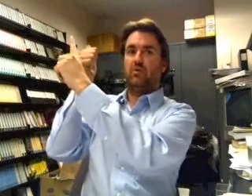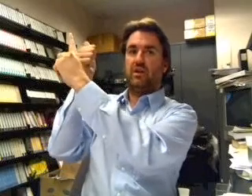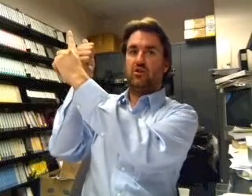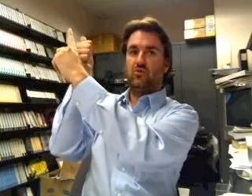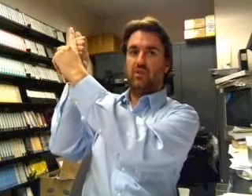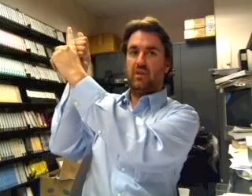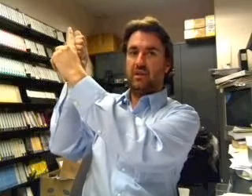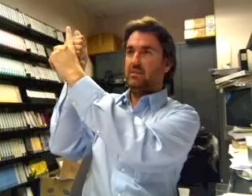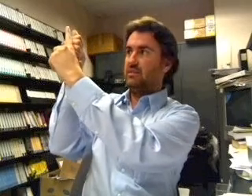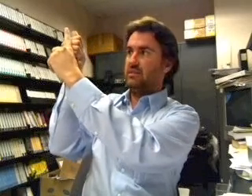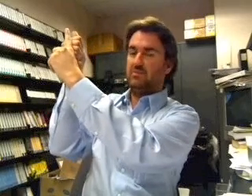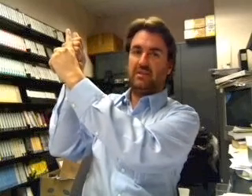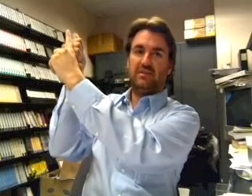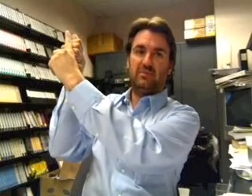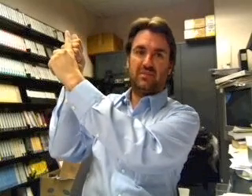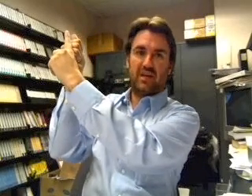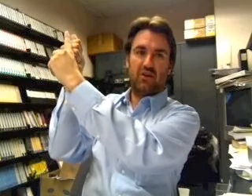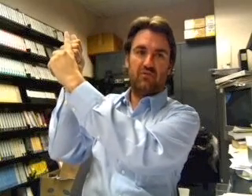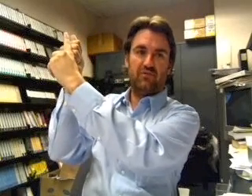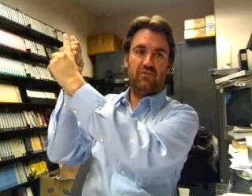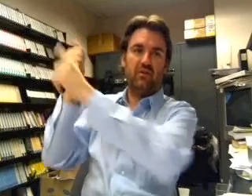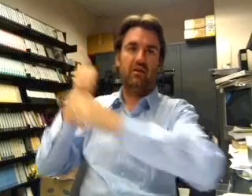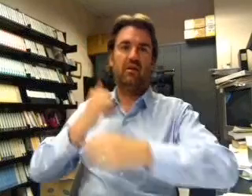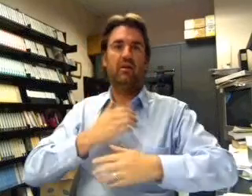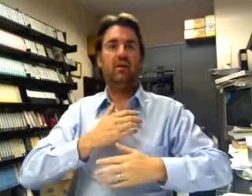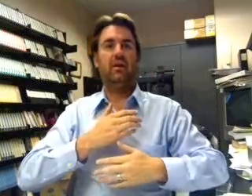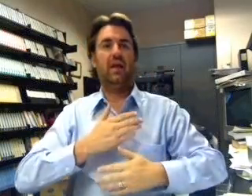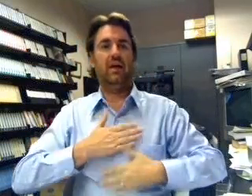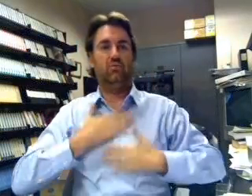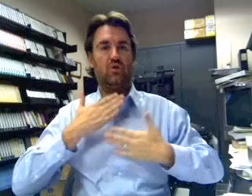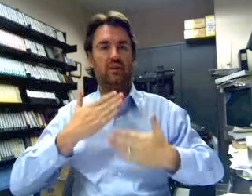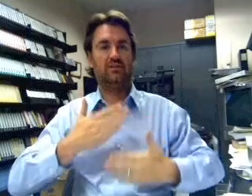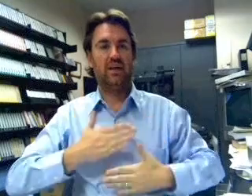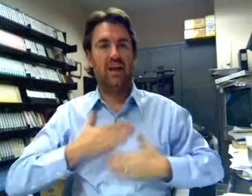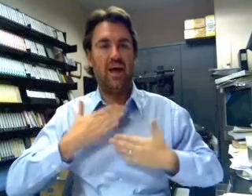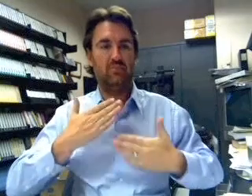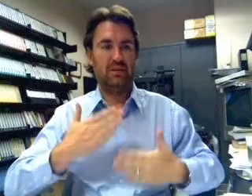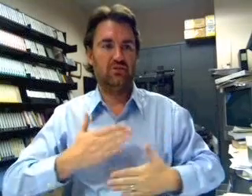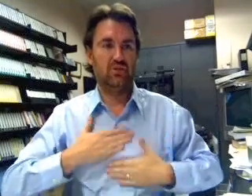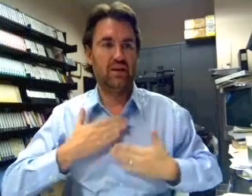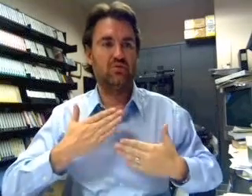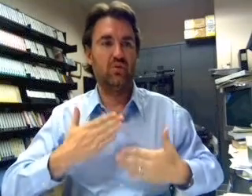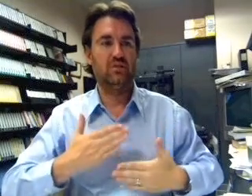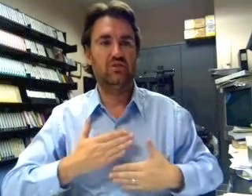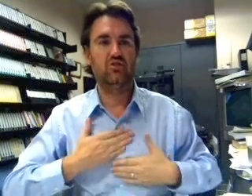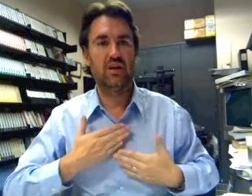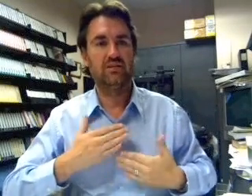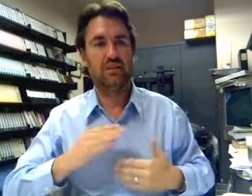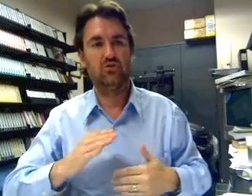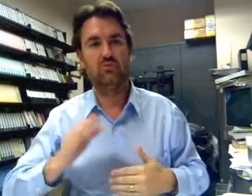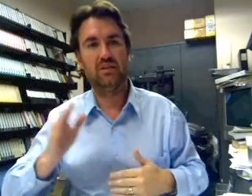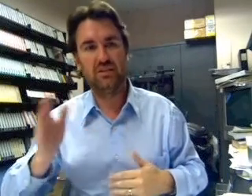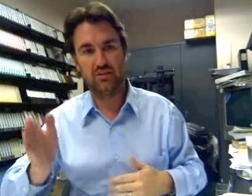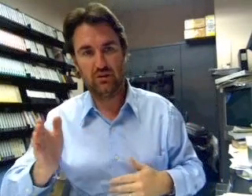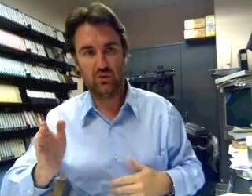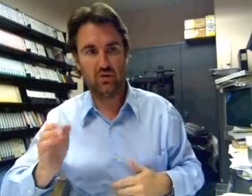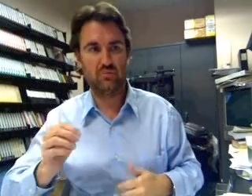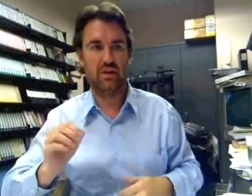we're going to do this. This means himself, and we're going to sign happy. So that's going to translate to please the Lord, but it